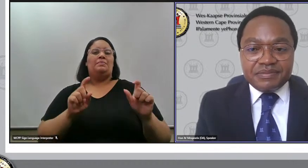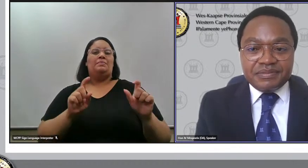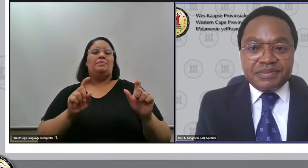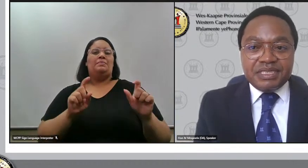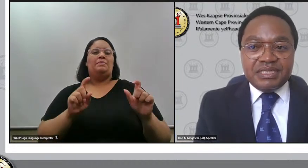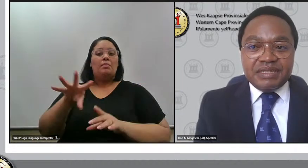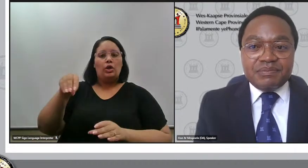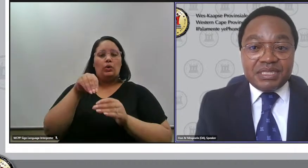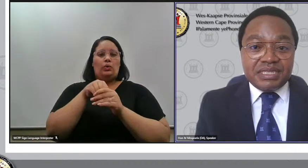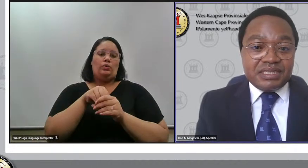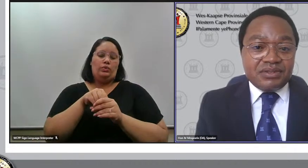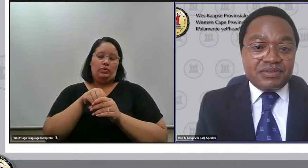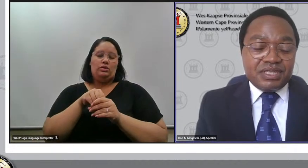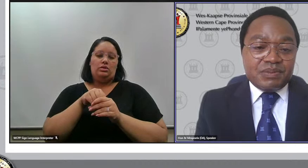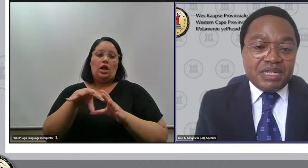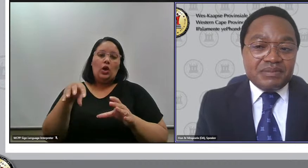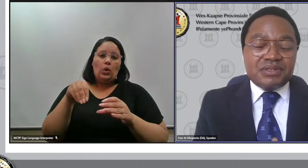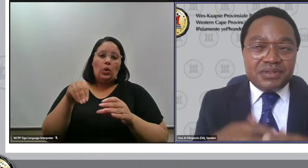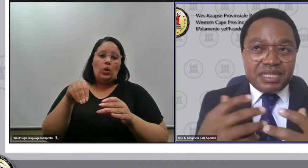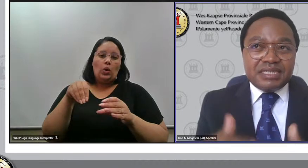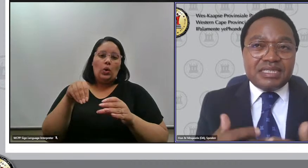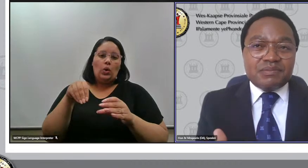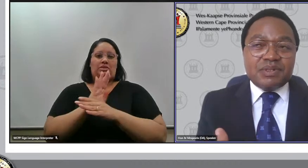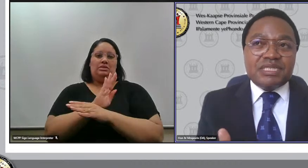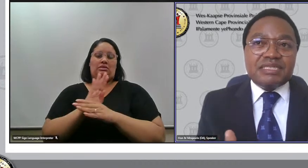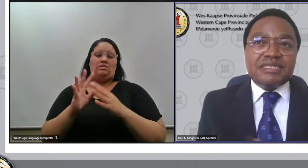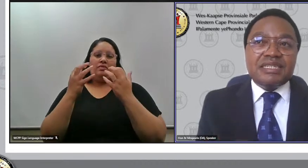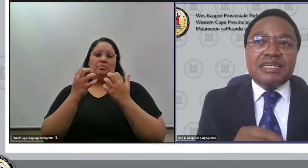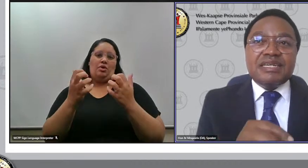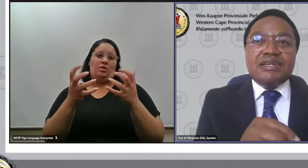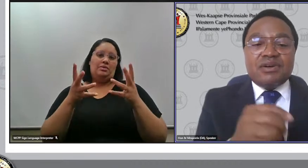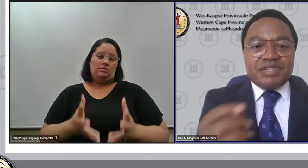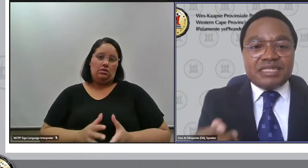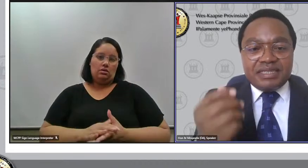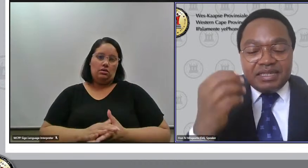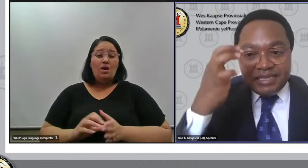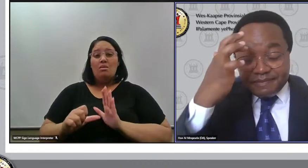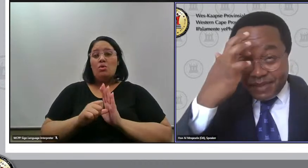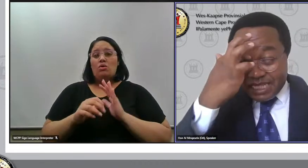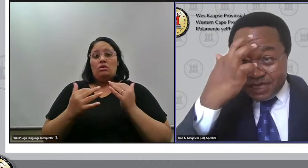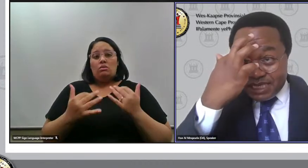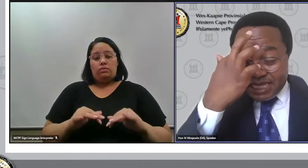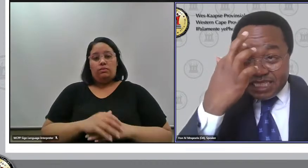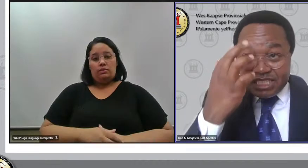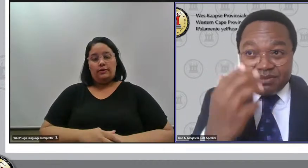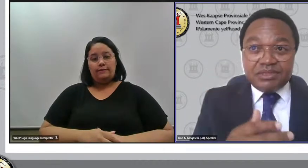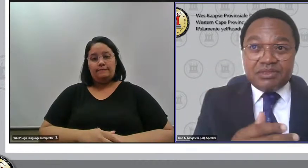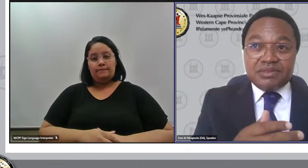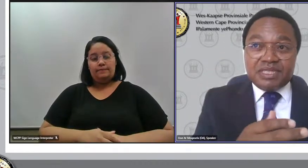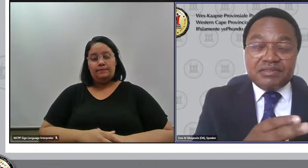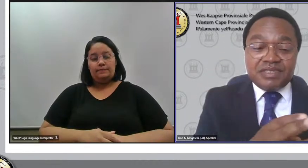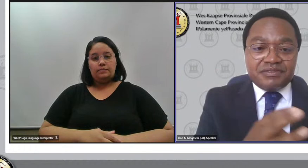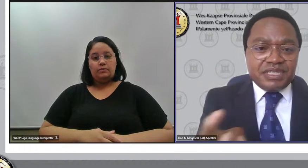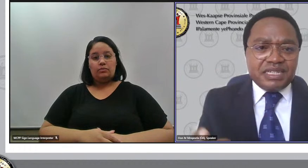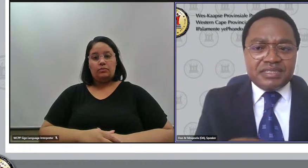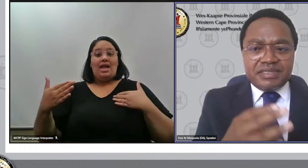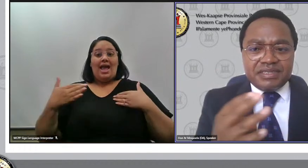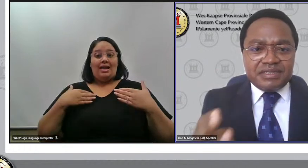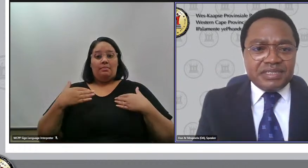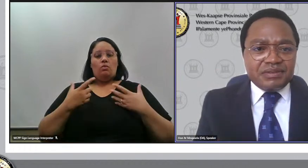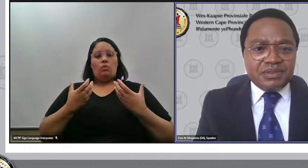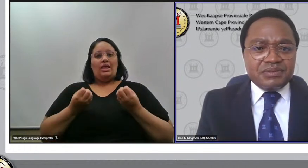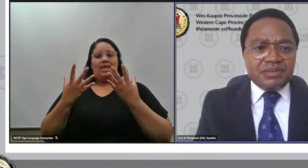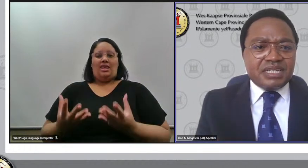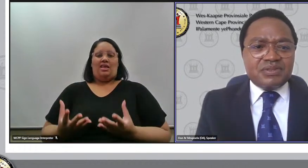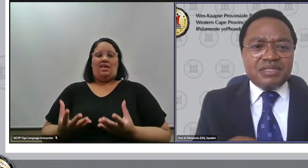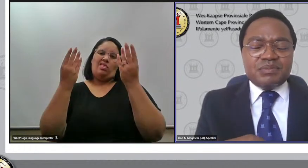them in the business of this parliament. So that is important. Obviously, the administration will give the figures,